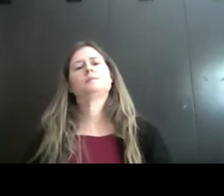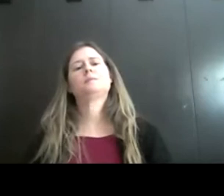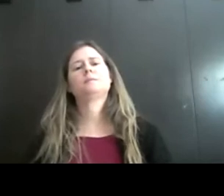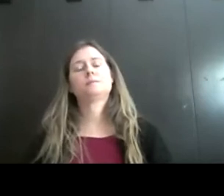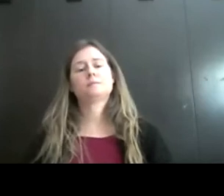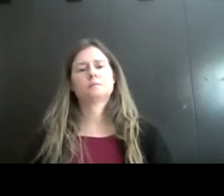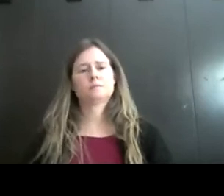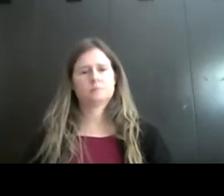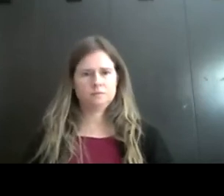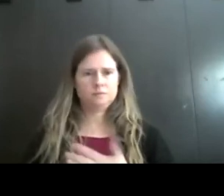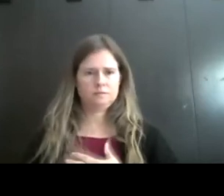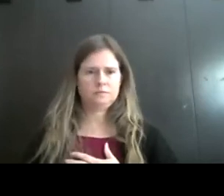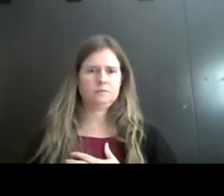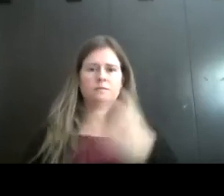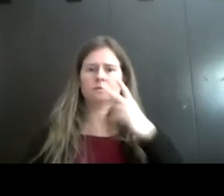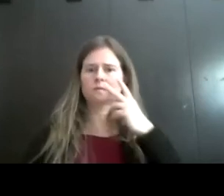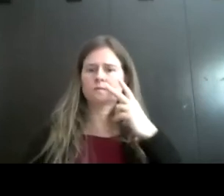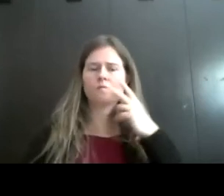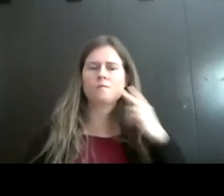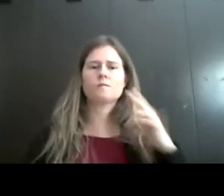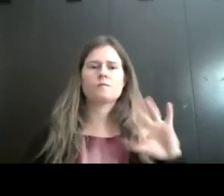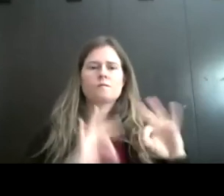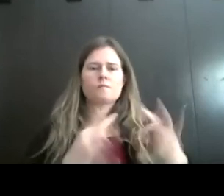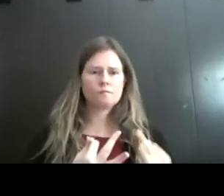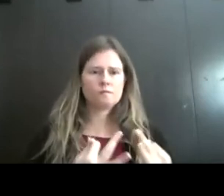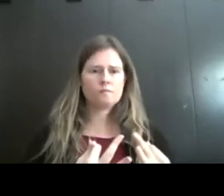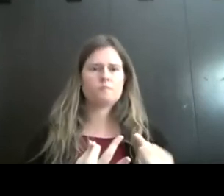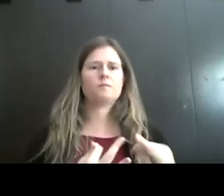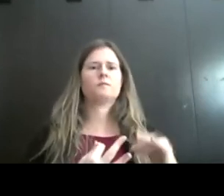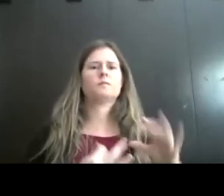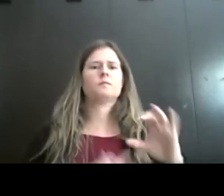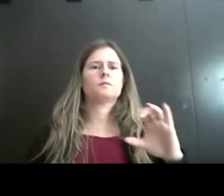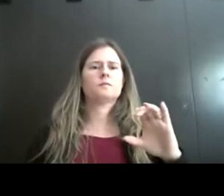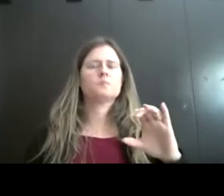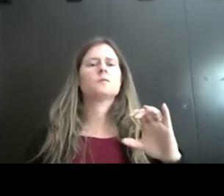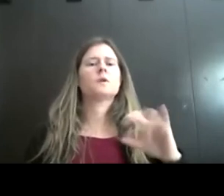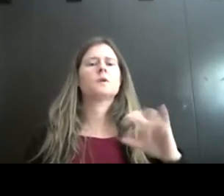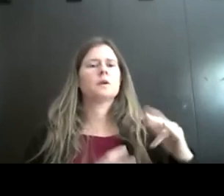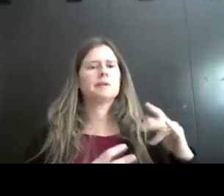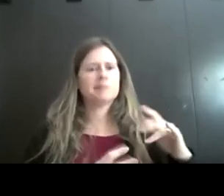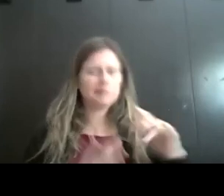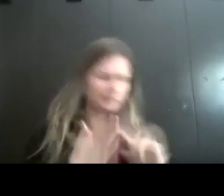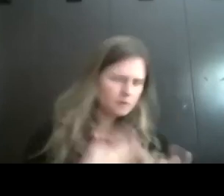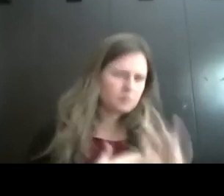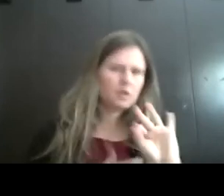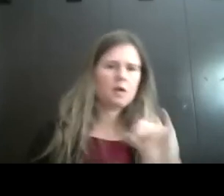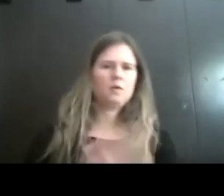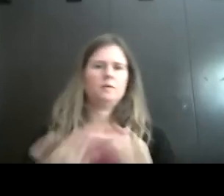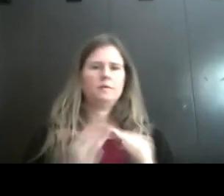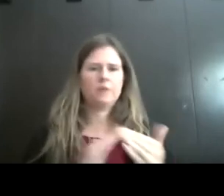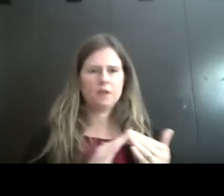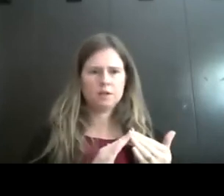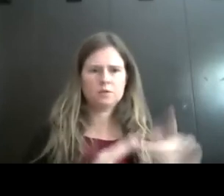But my Chumash family, we traced back to the village of Tuapu, as Cornell said, which is in modern day Simi